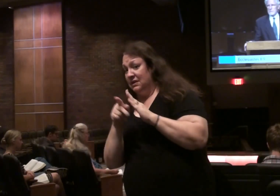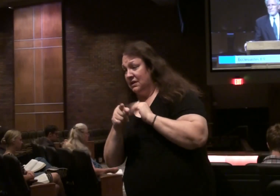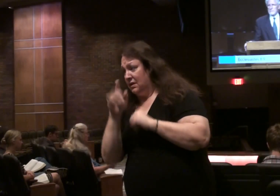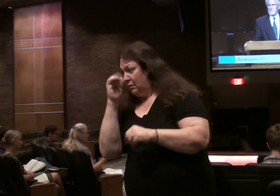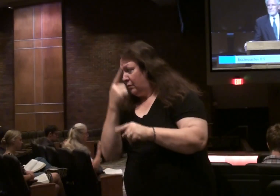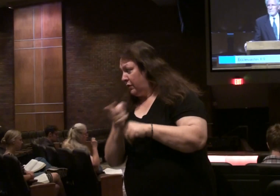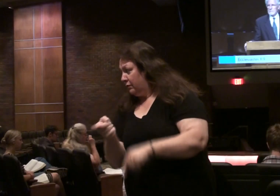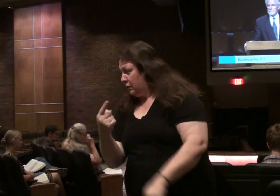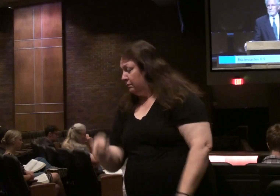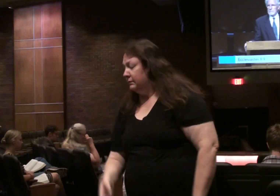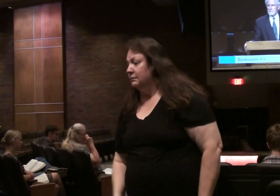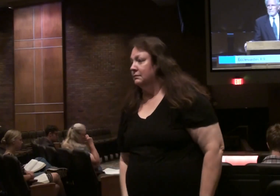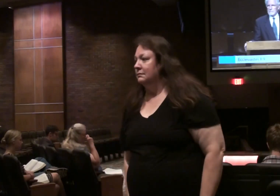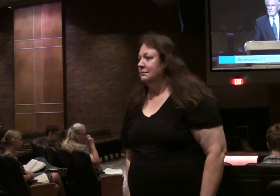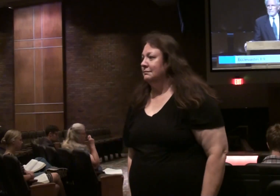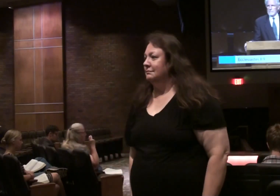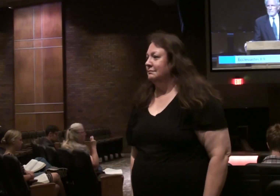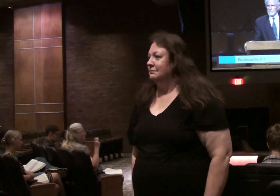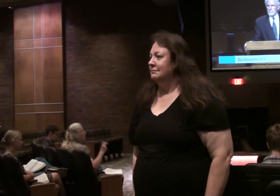him.